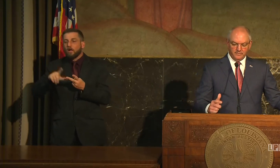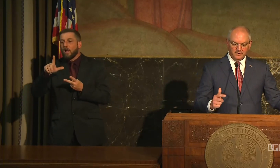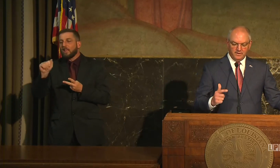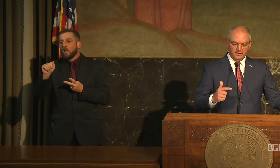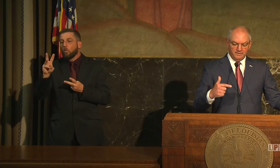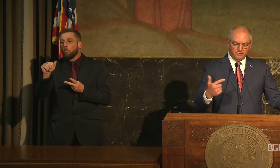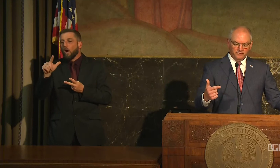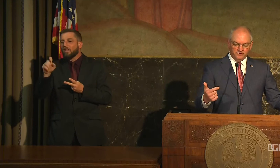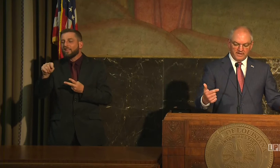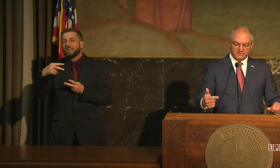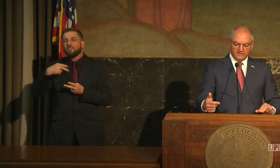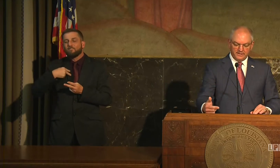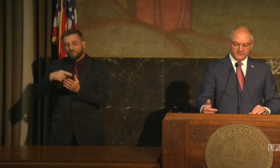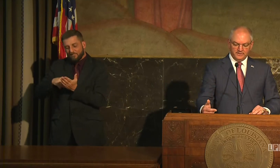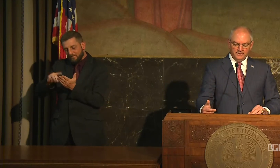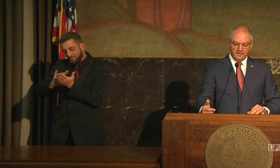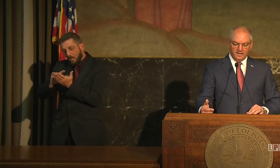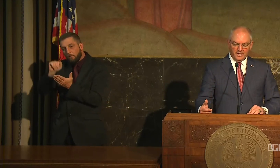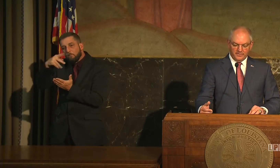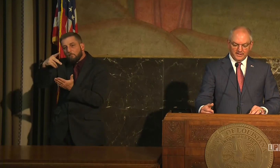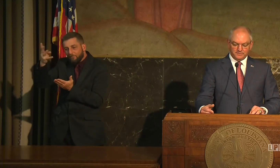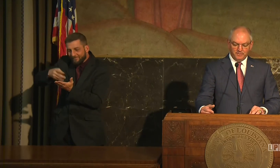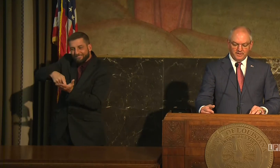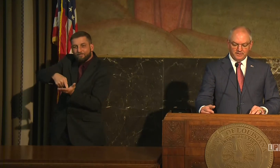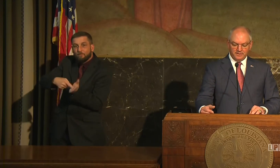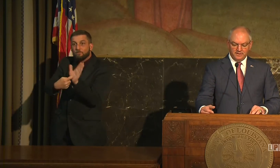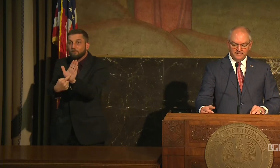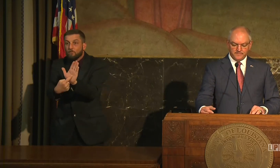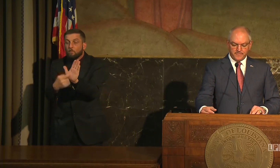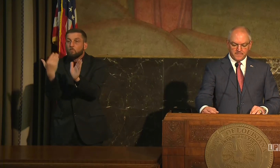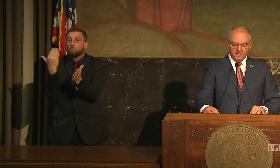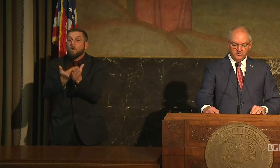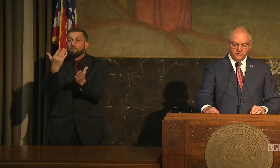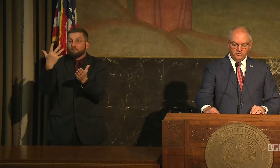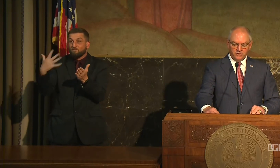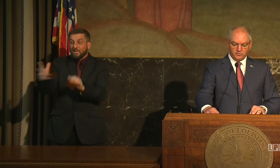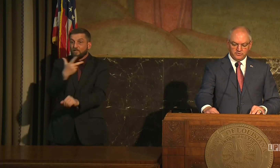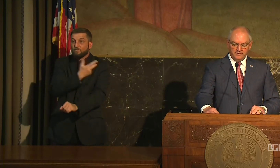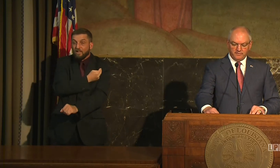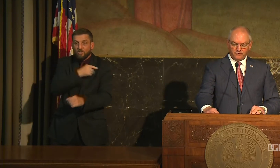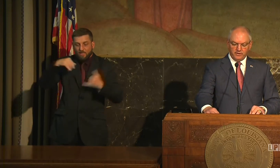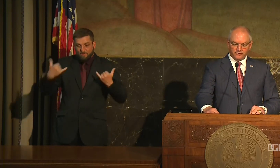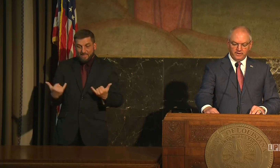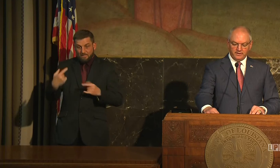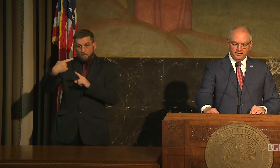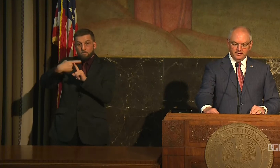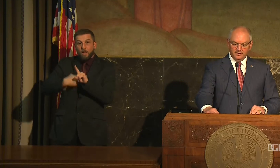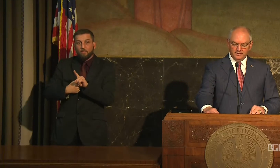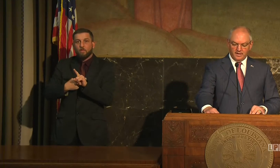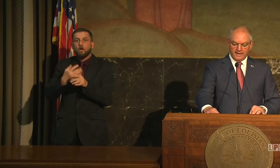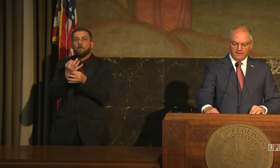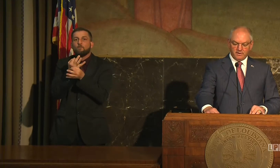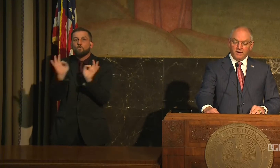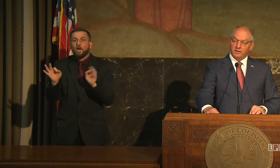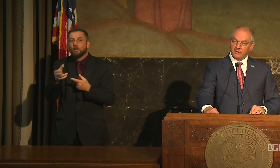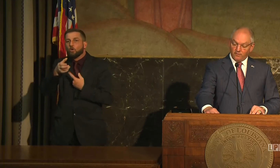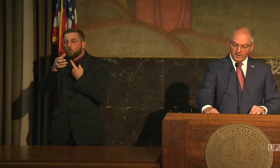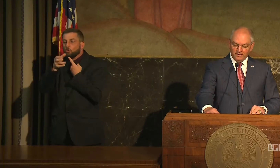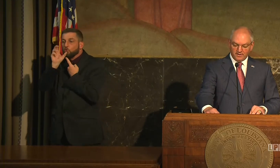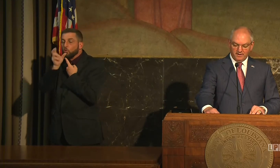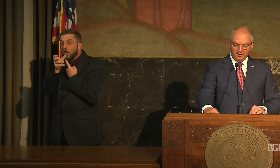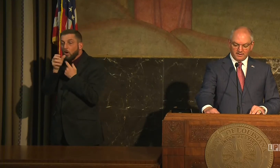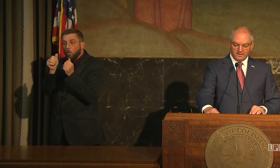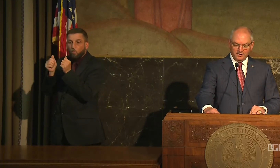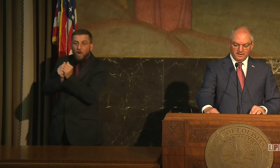copy proof of vaccination, this month in June you can receive a free drink, non-alcoholic